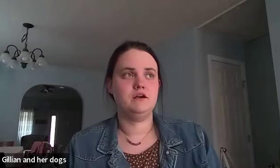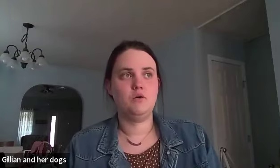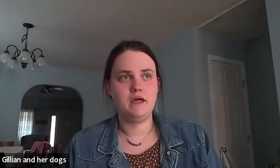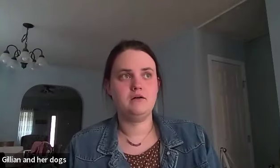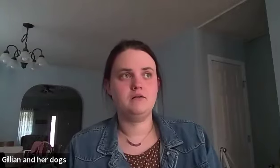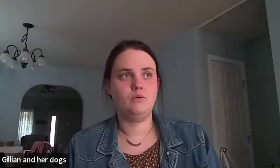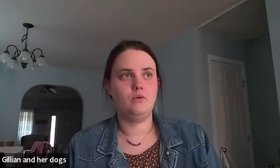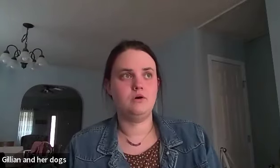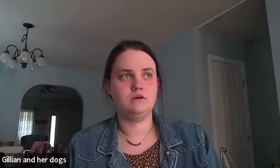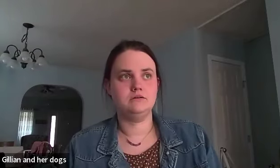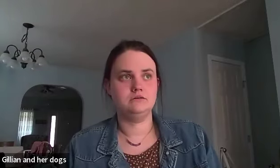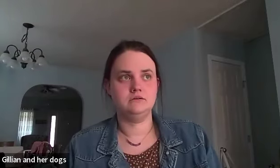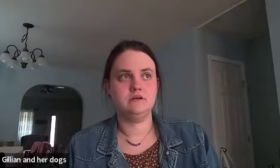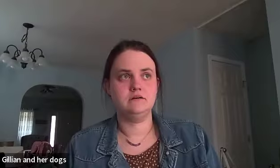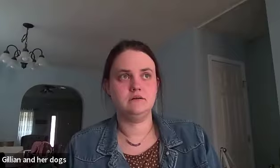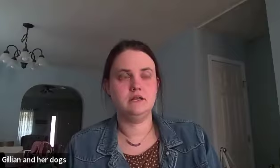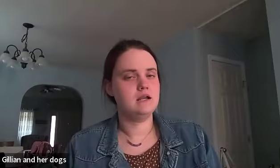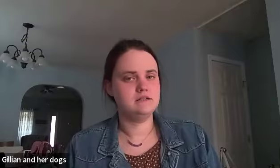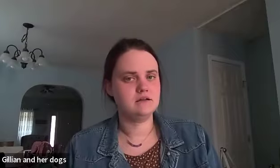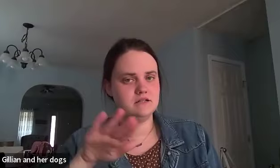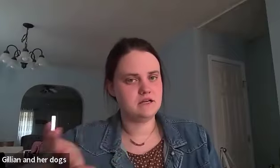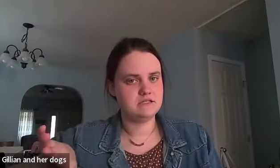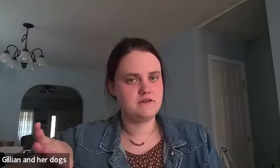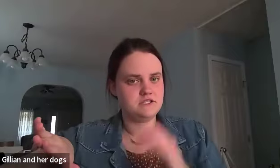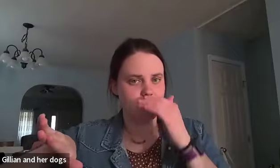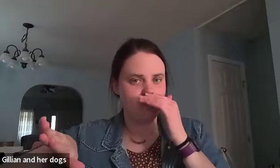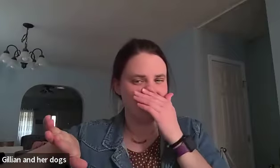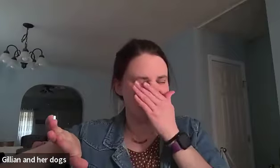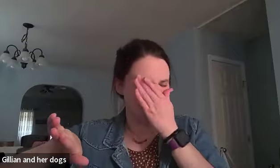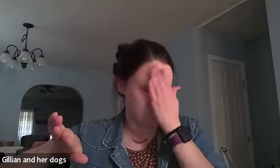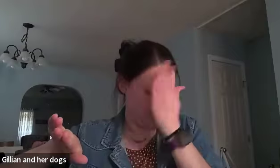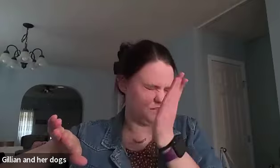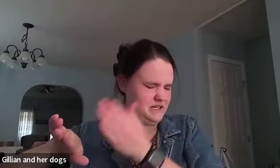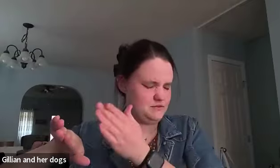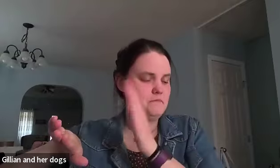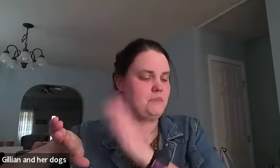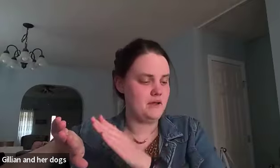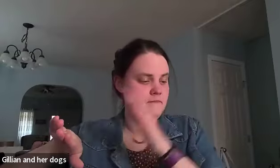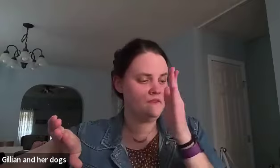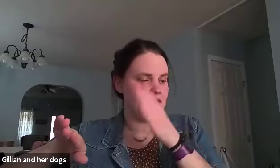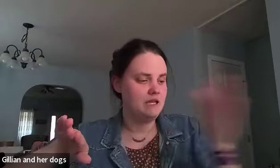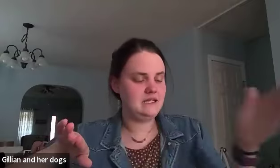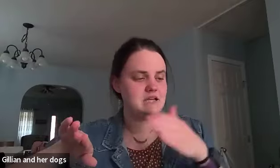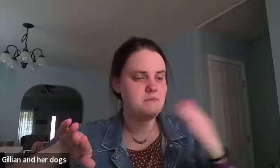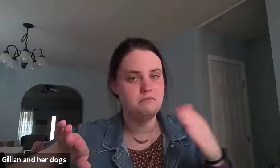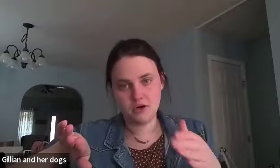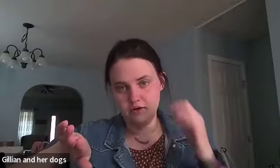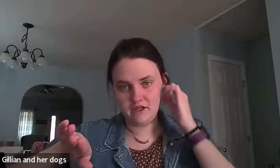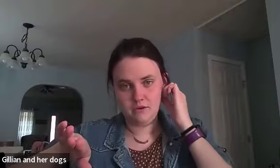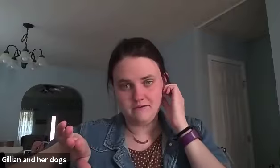a quail or not a duck, duck does have its own. We will come to that one. That's our next one. But any type of bird that you have